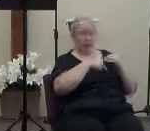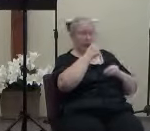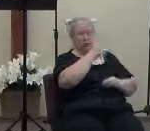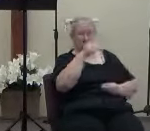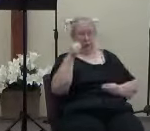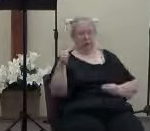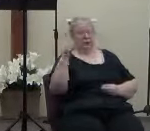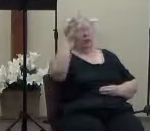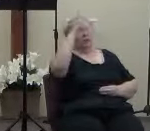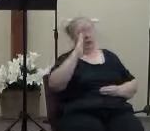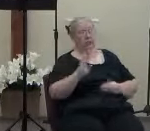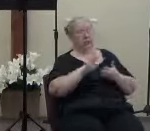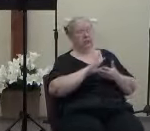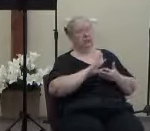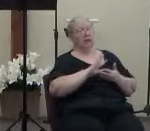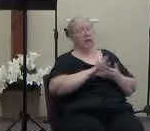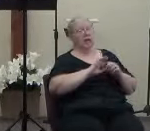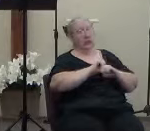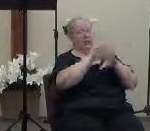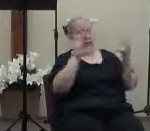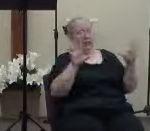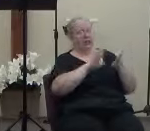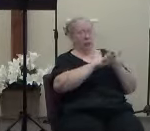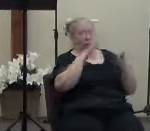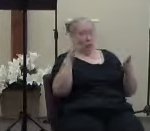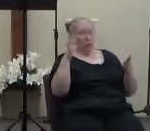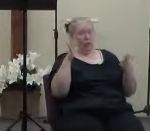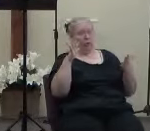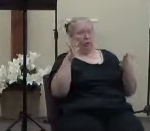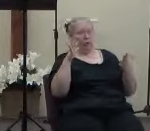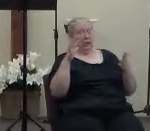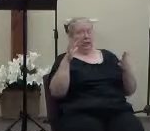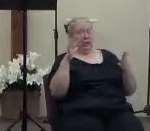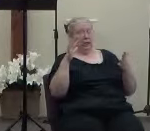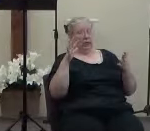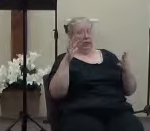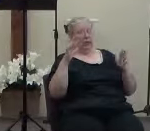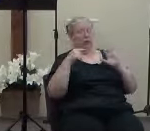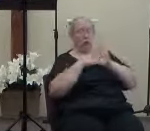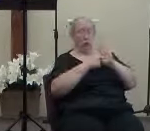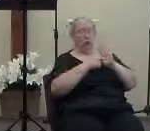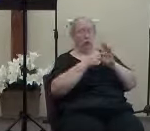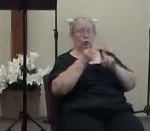glory of the Lord just breaks out, and it's showing out of you everywhere you look.